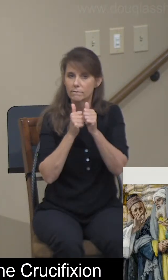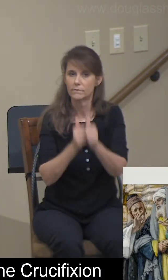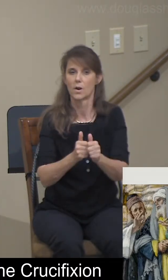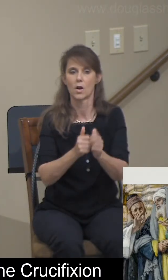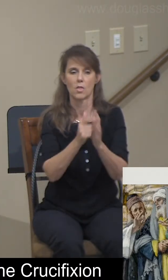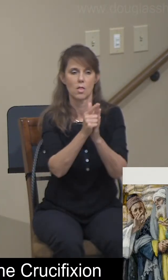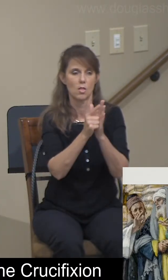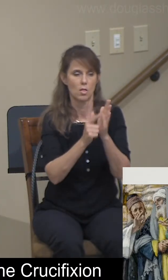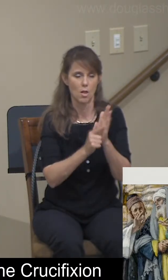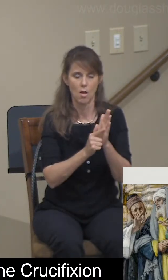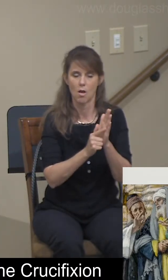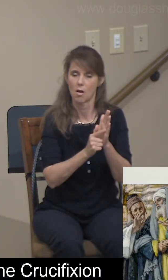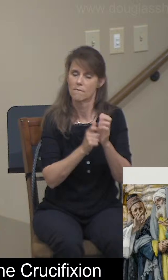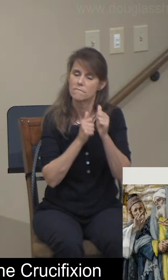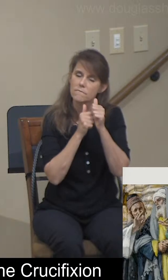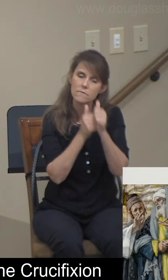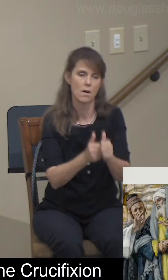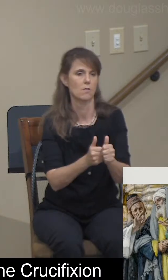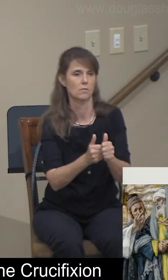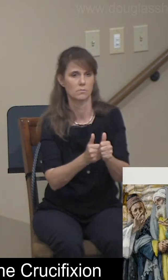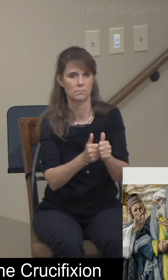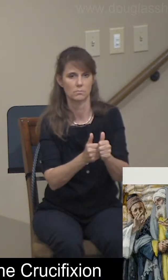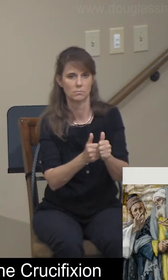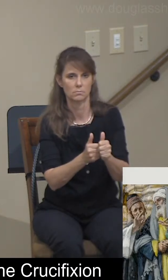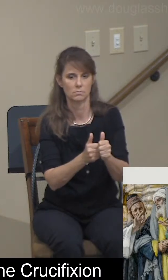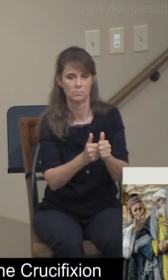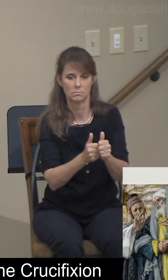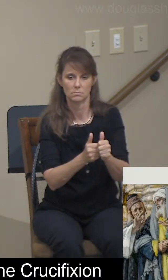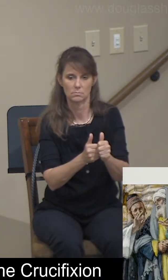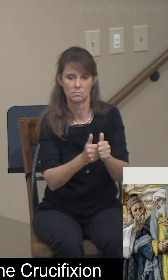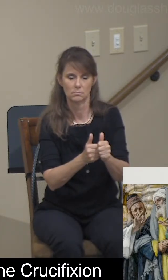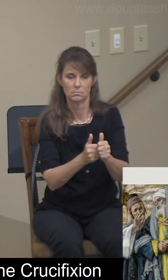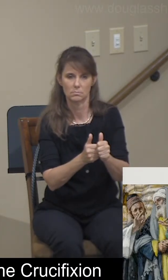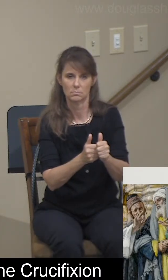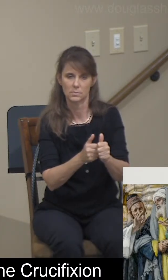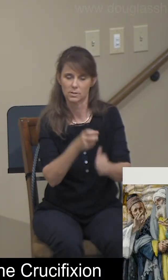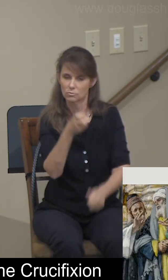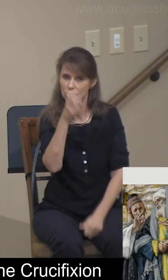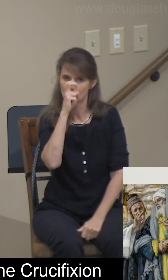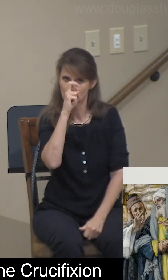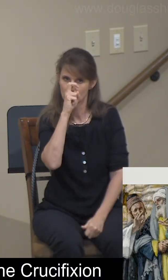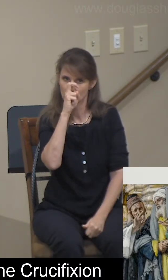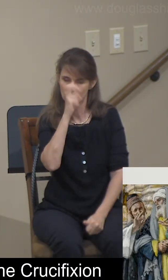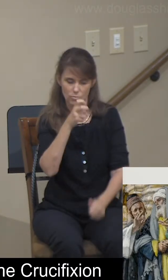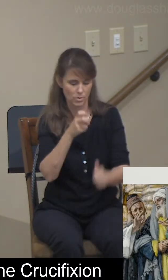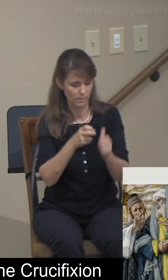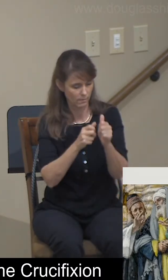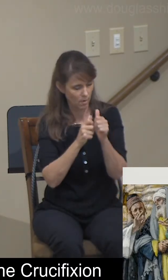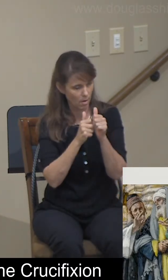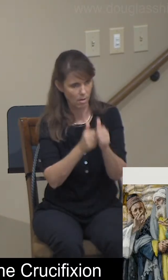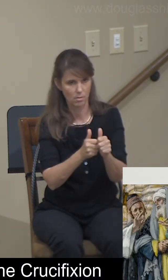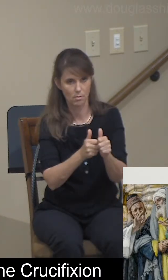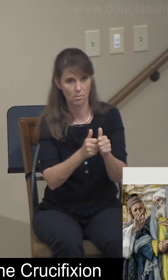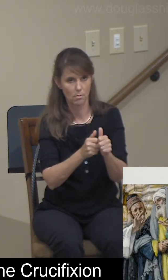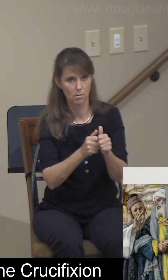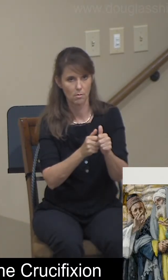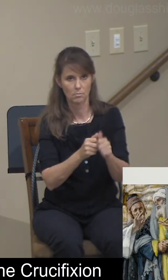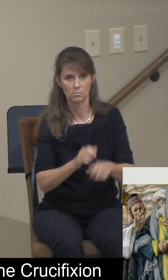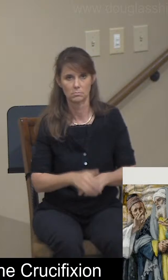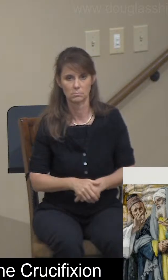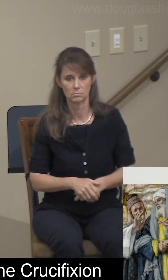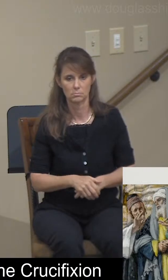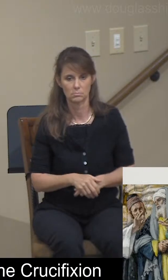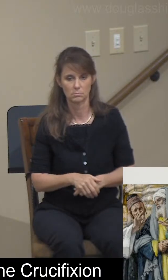to the law to a fault, as I mentioned, something that is repeatedly evident about them. But they're not as corruptible as